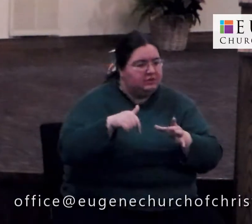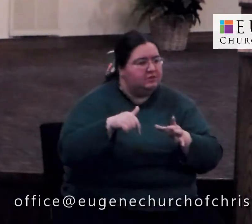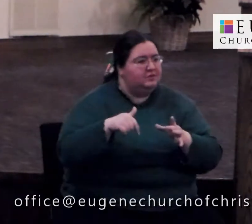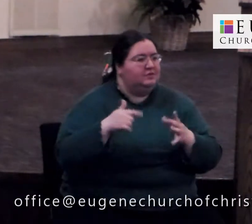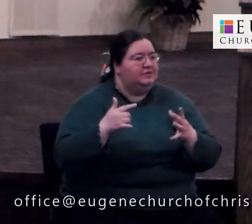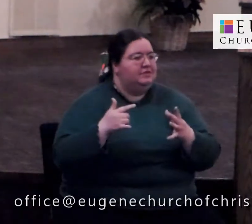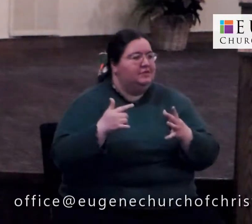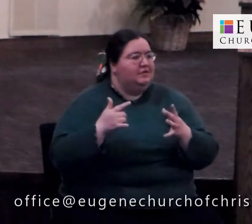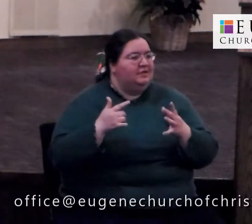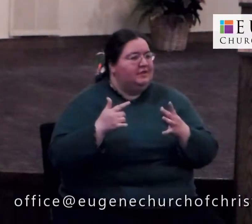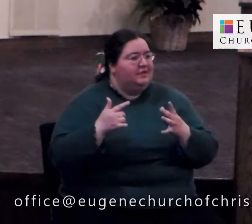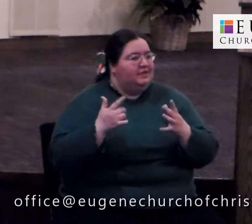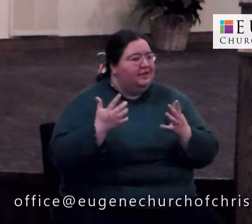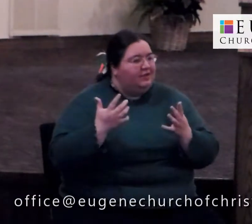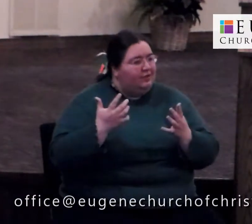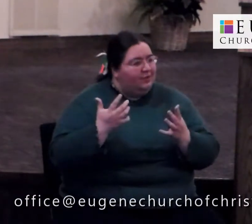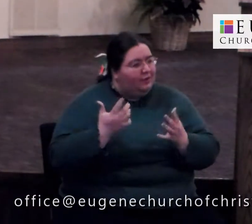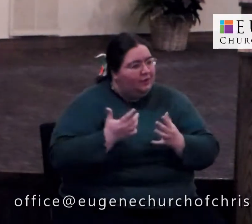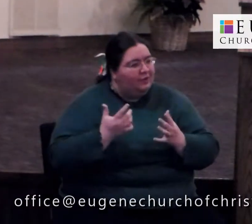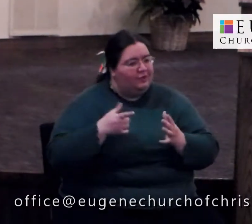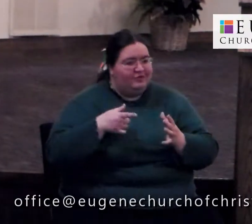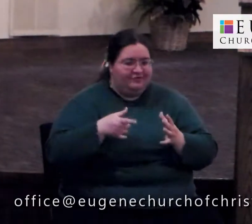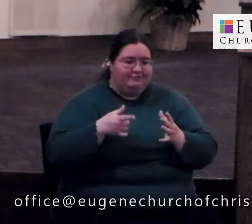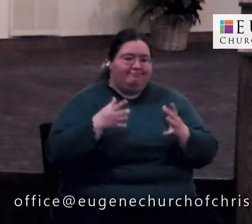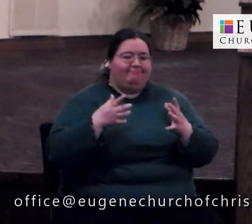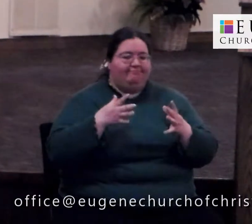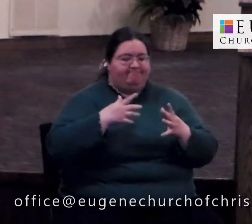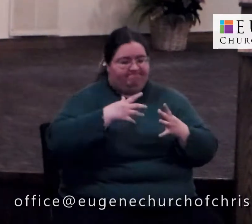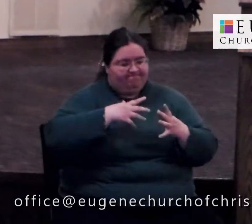can finally get to what we want to do. Now, I like to